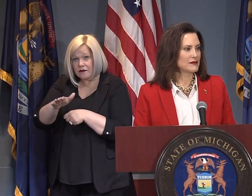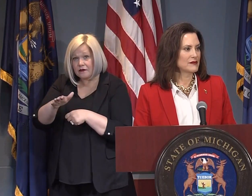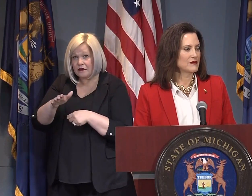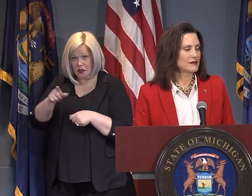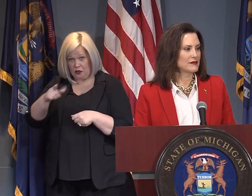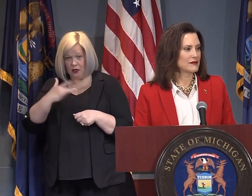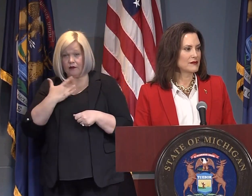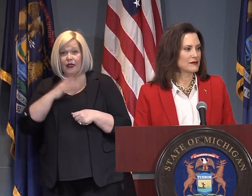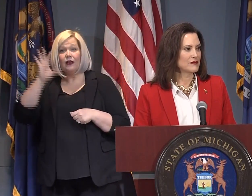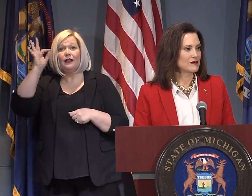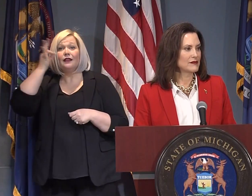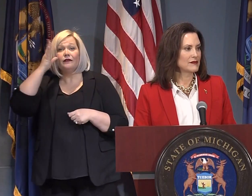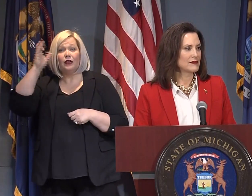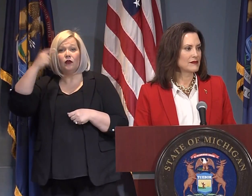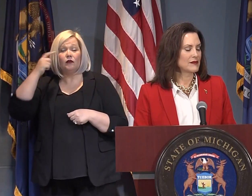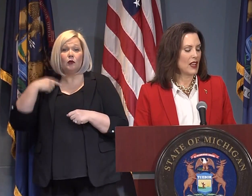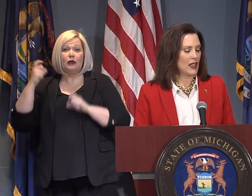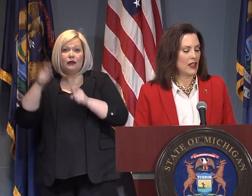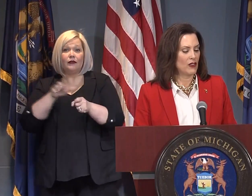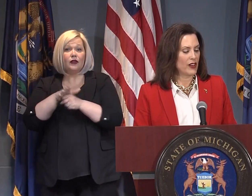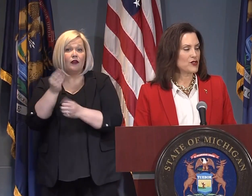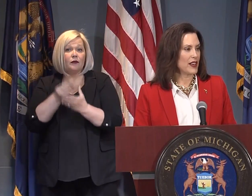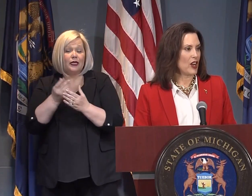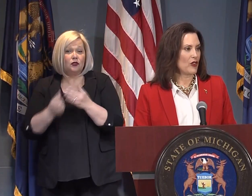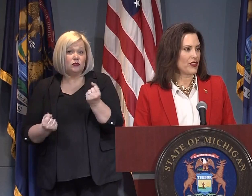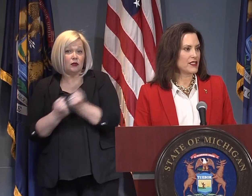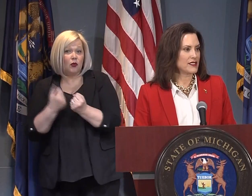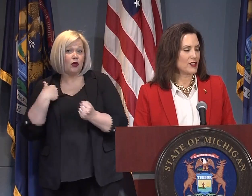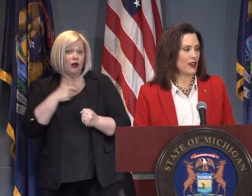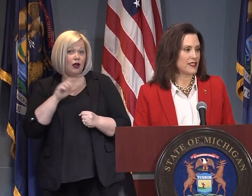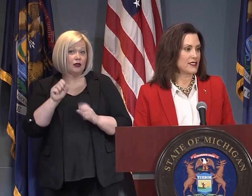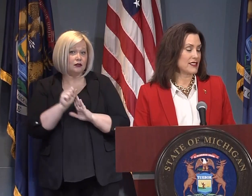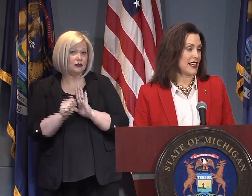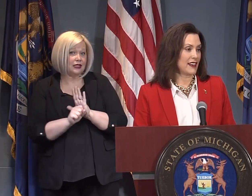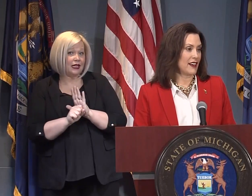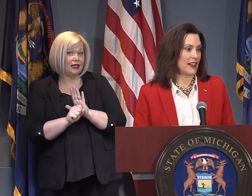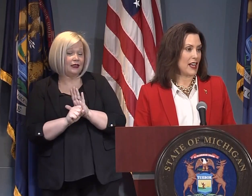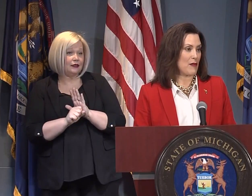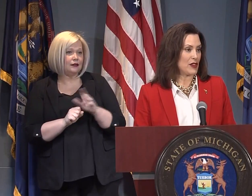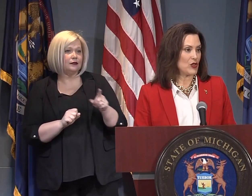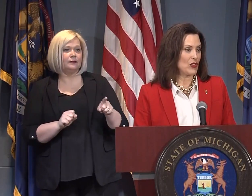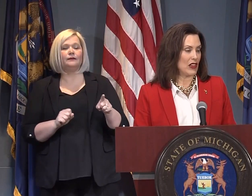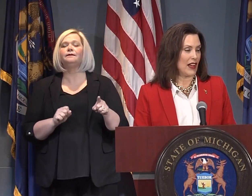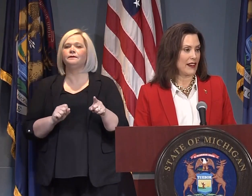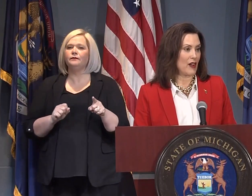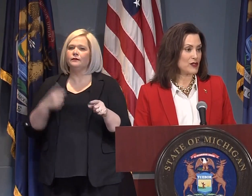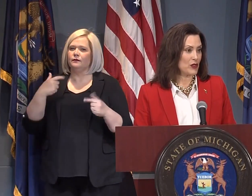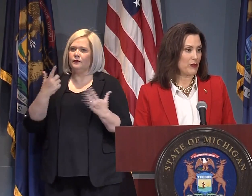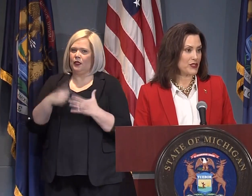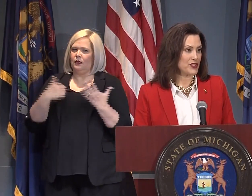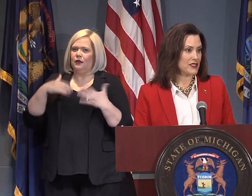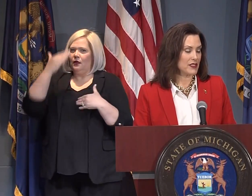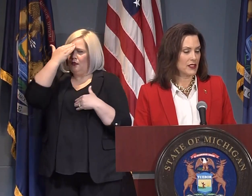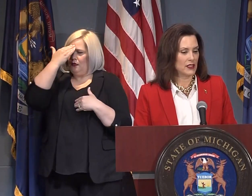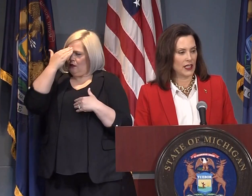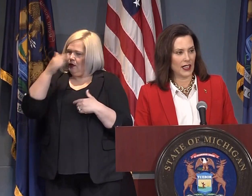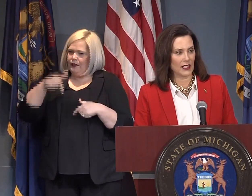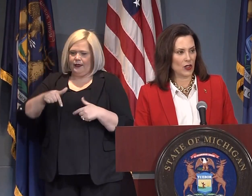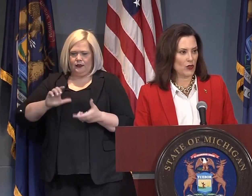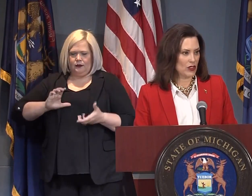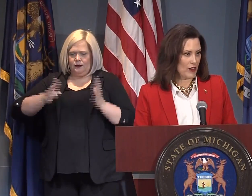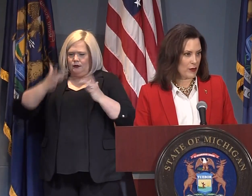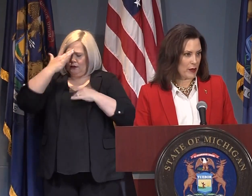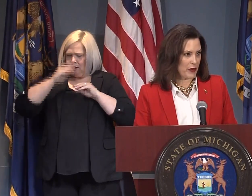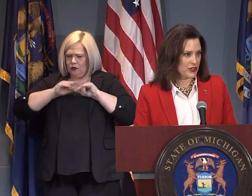federal government to help offset some of this? Well, here's what I know. This crisis has taken an economic toll on household budgets,